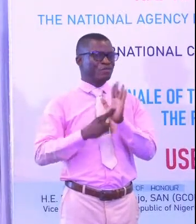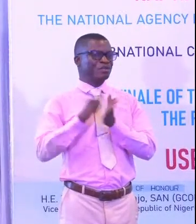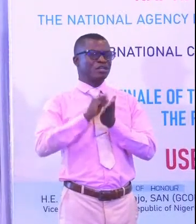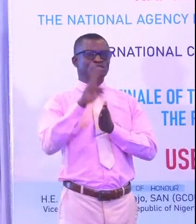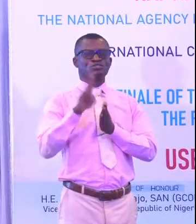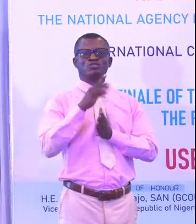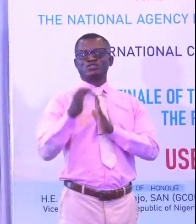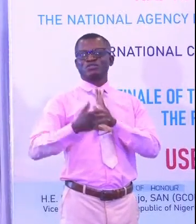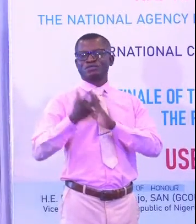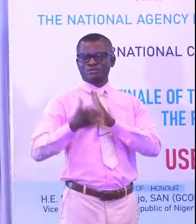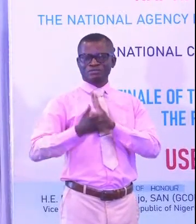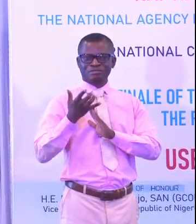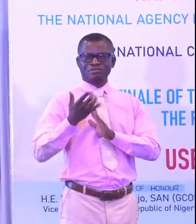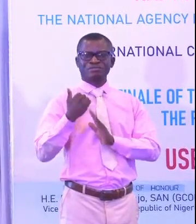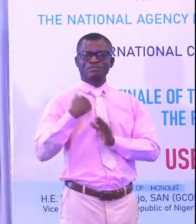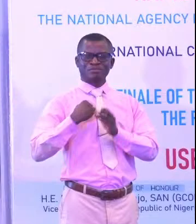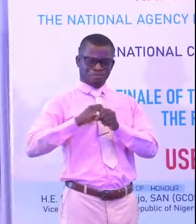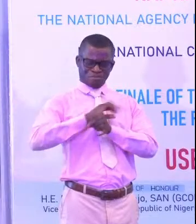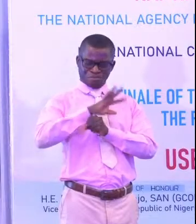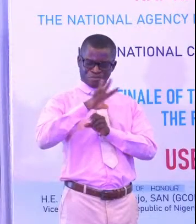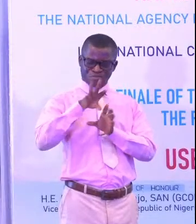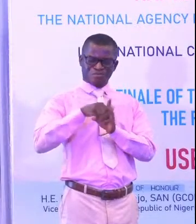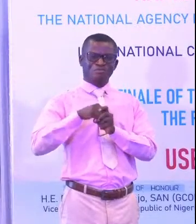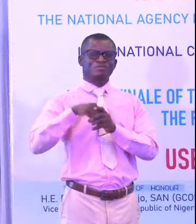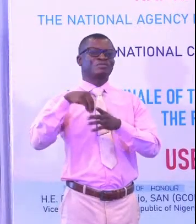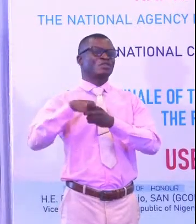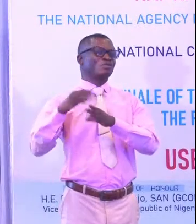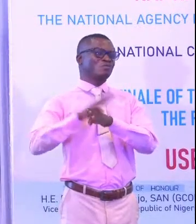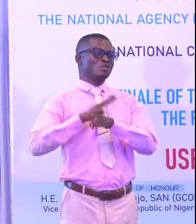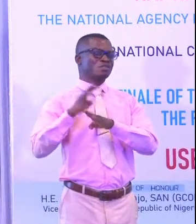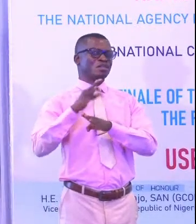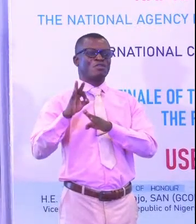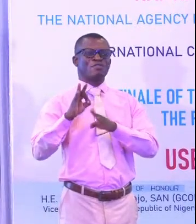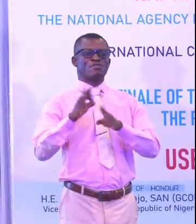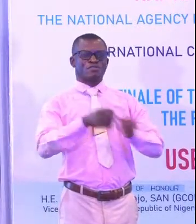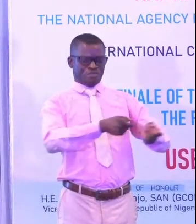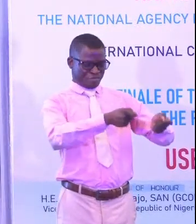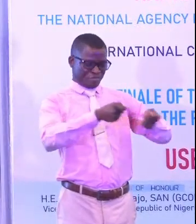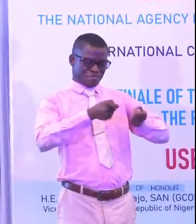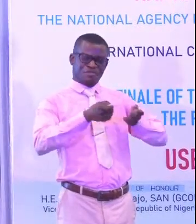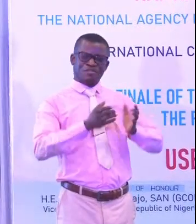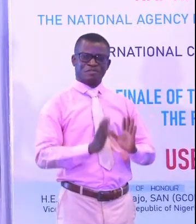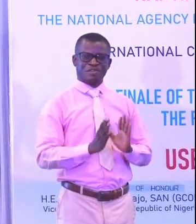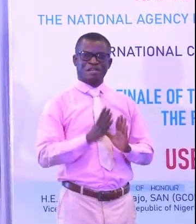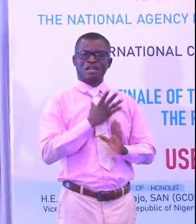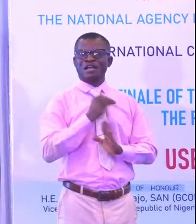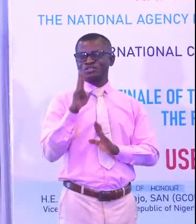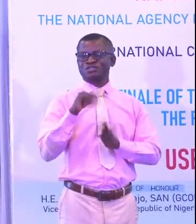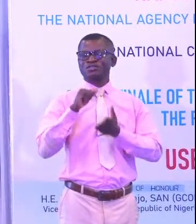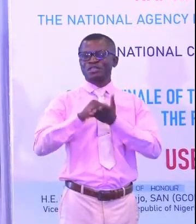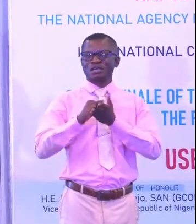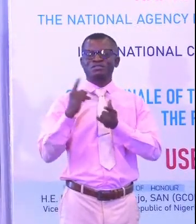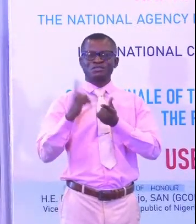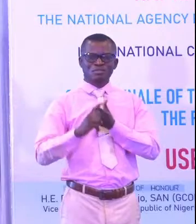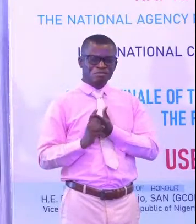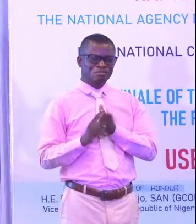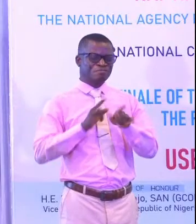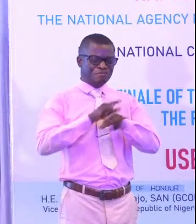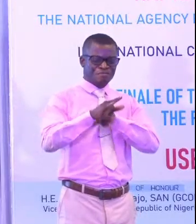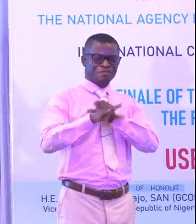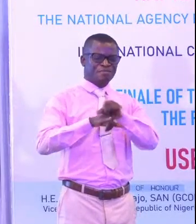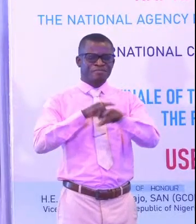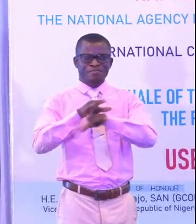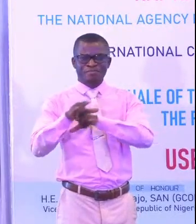been integrated into the business model of traffickers, and that it facilitates the luring of victims into